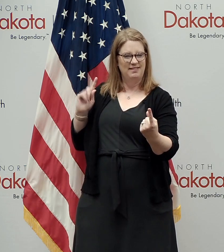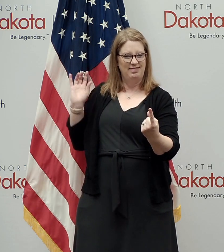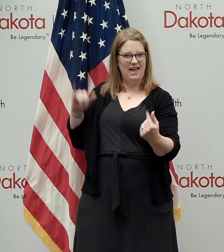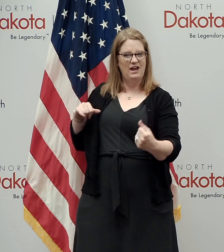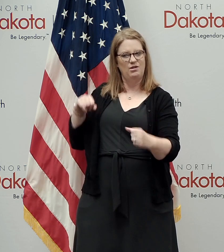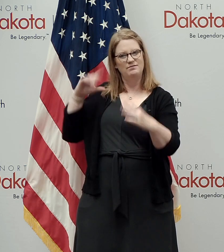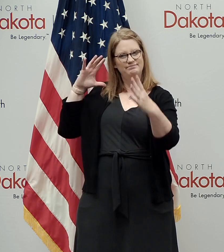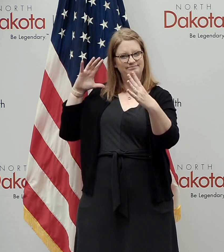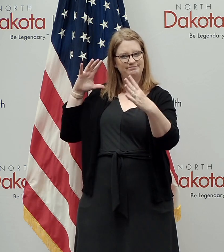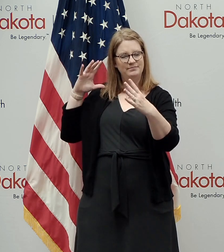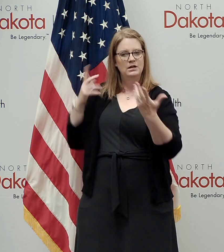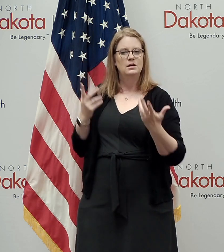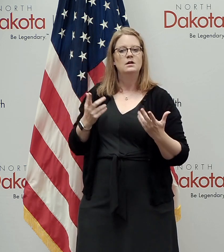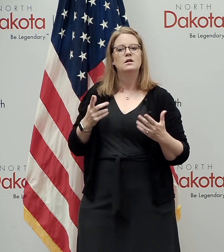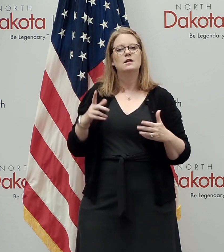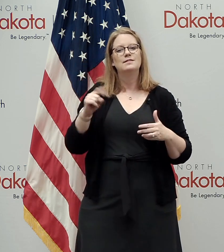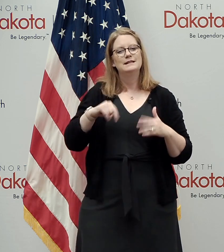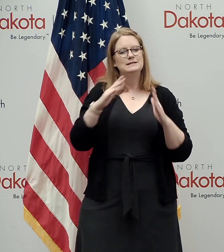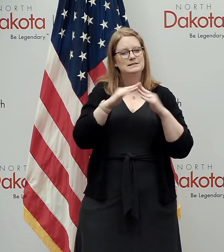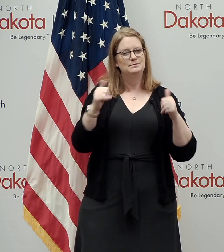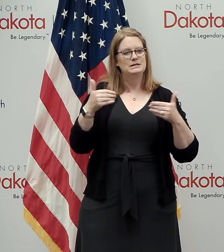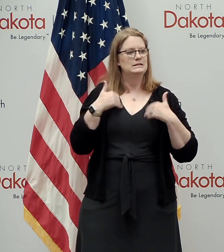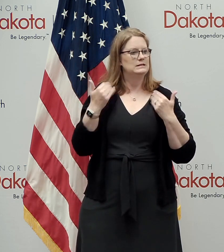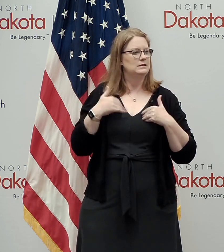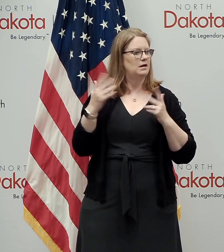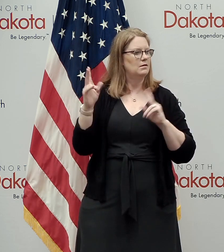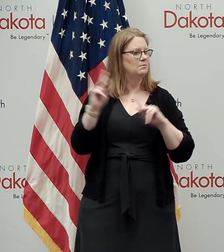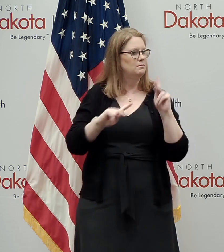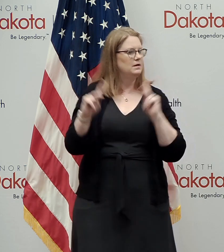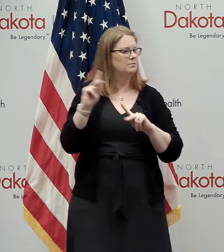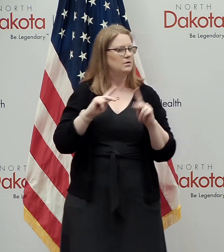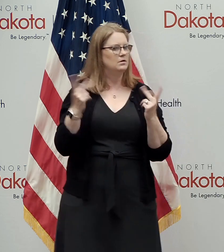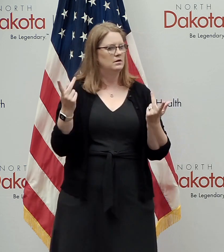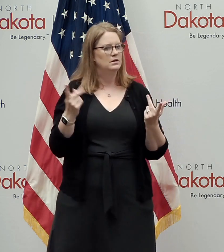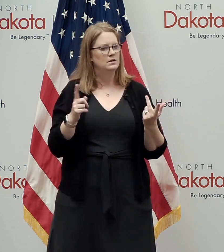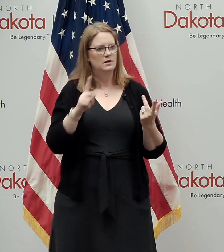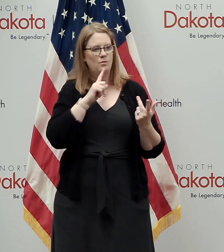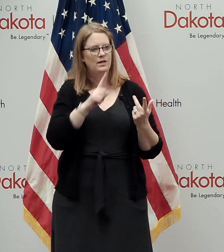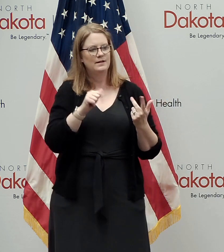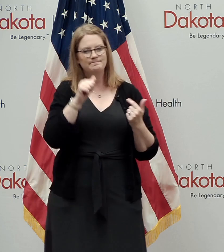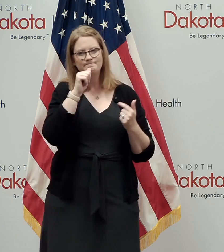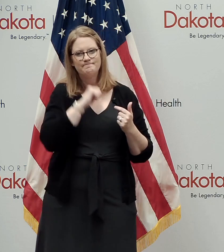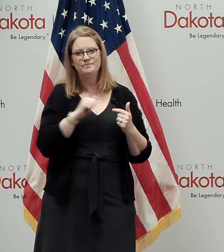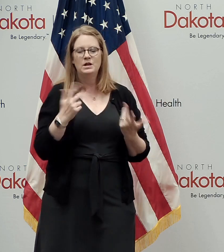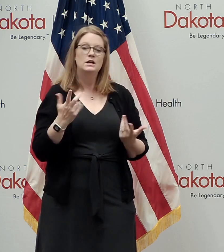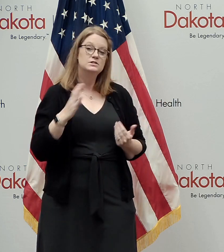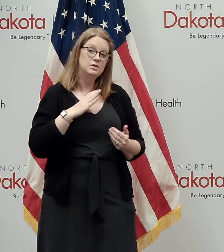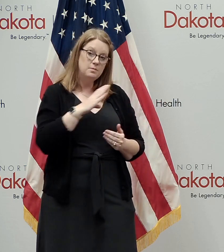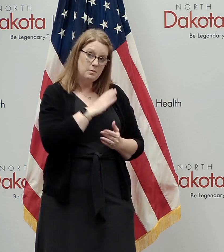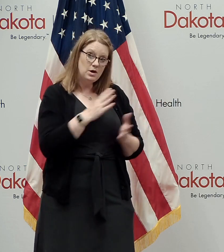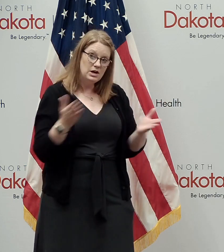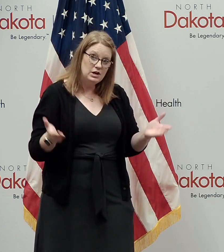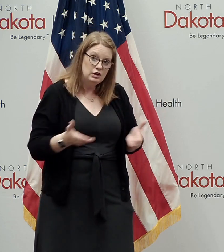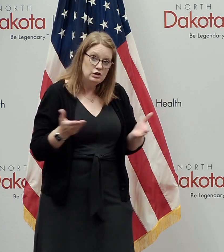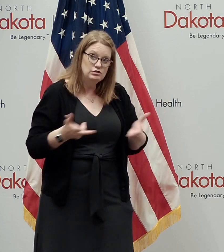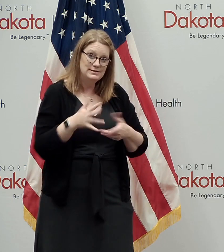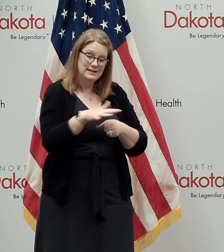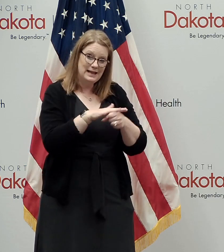system of young people who have a lot of resilience in the face of this. So the board has encouraged the campuses to go